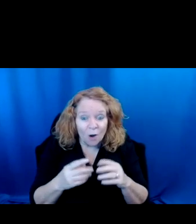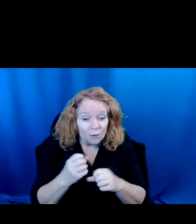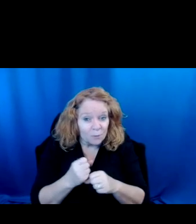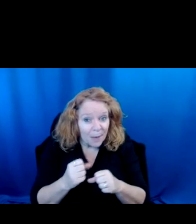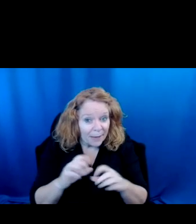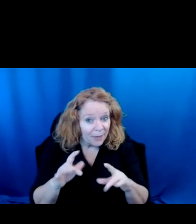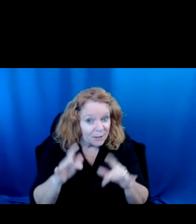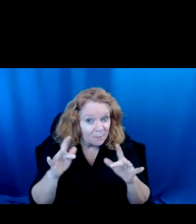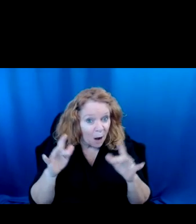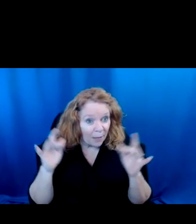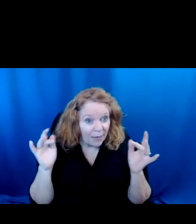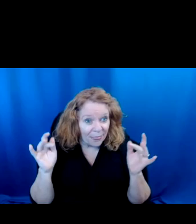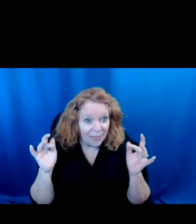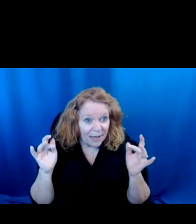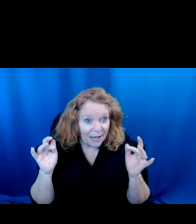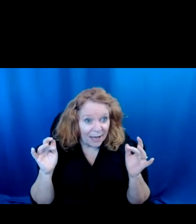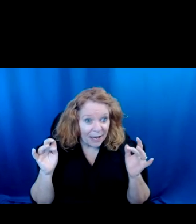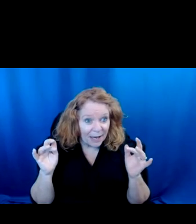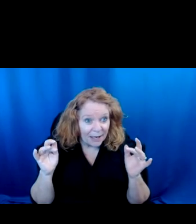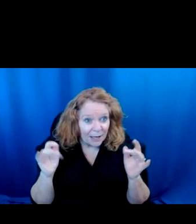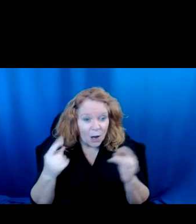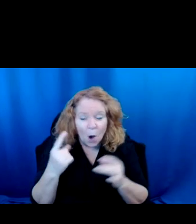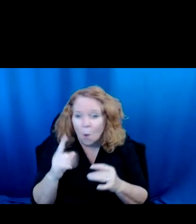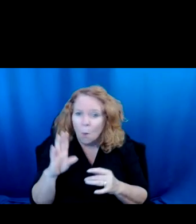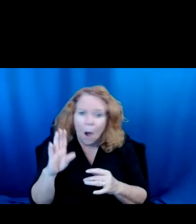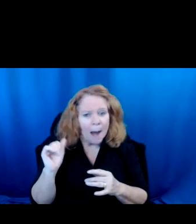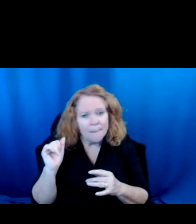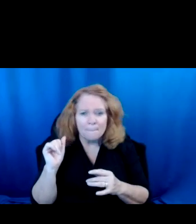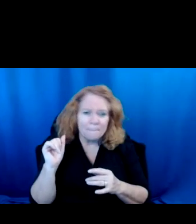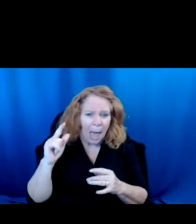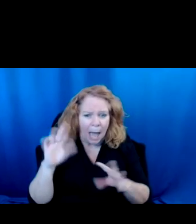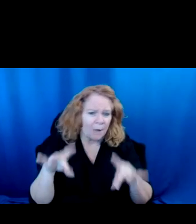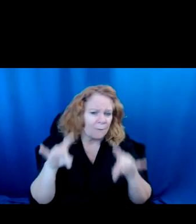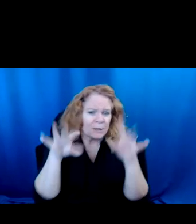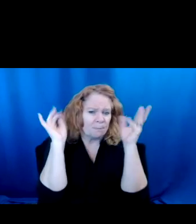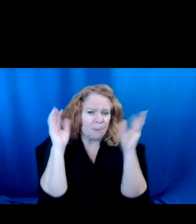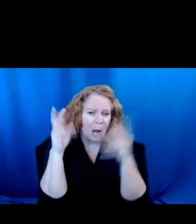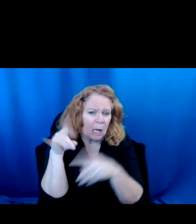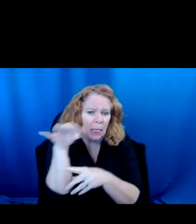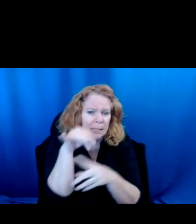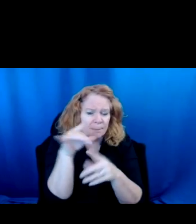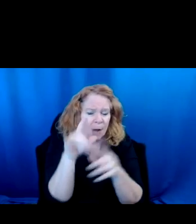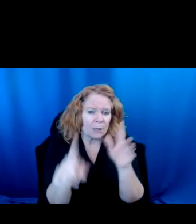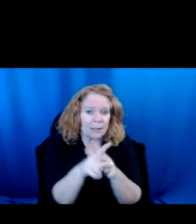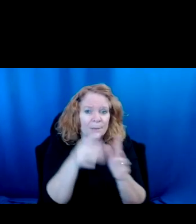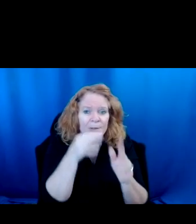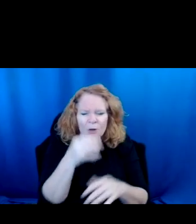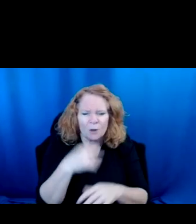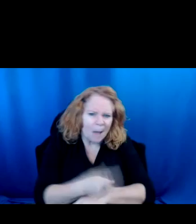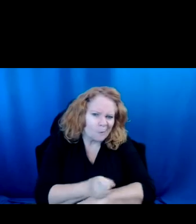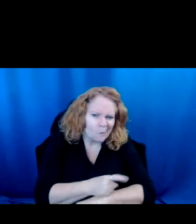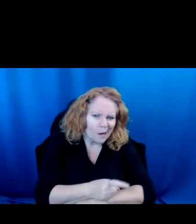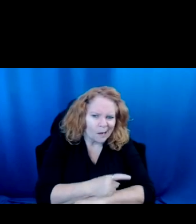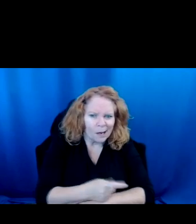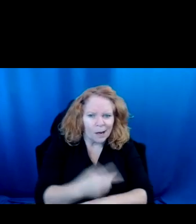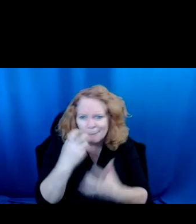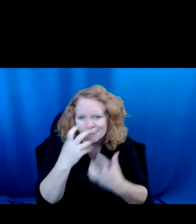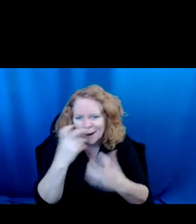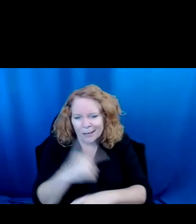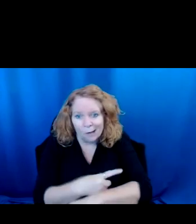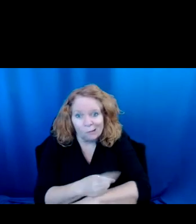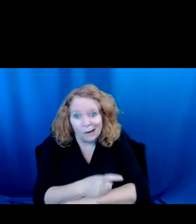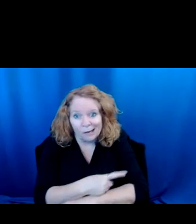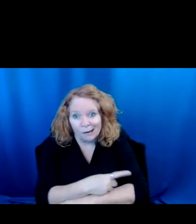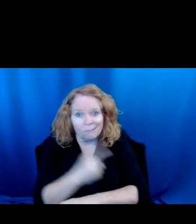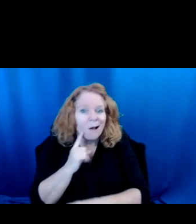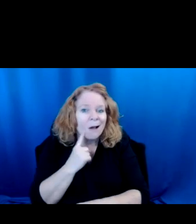sparkles. One bag of sparkly sparkles coming right up. I'm Creaky, I'm Cranky, I'm Creaky Cranky